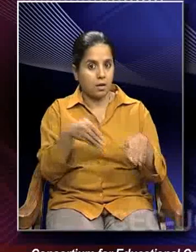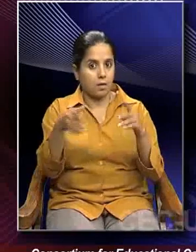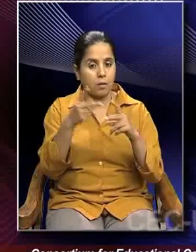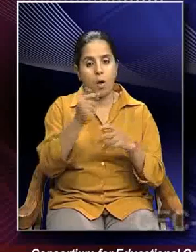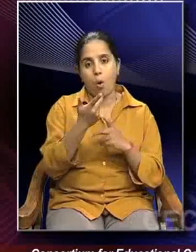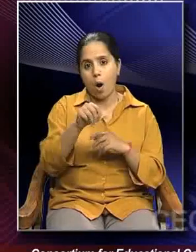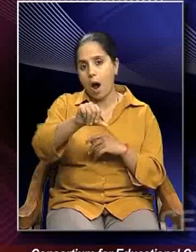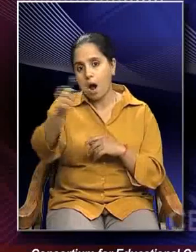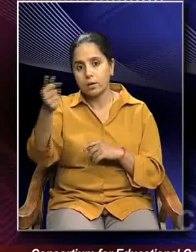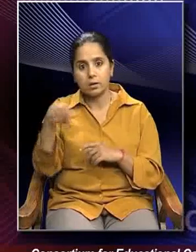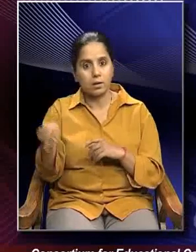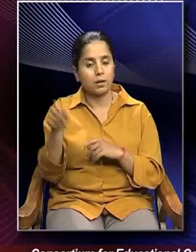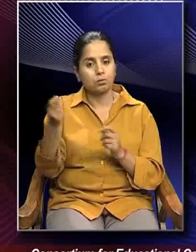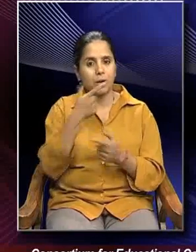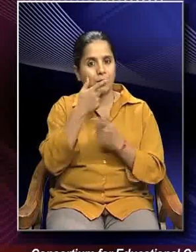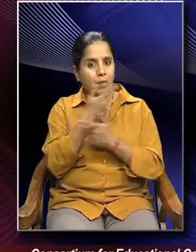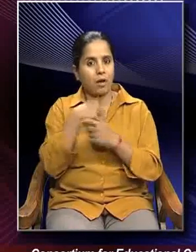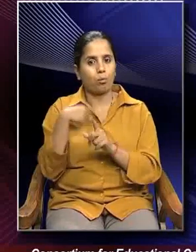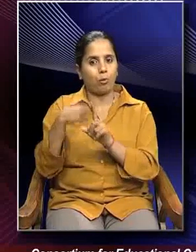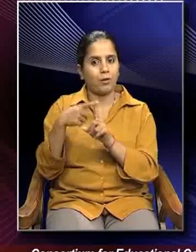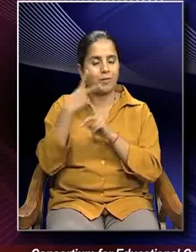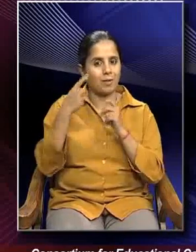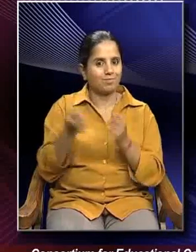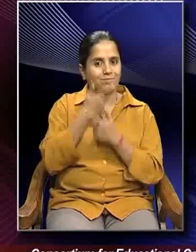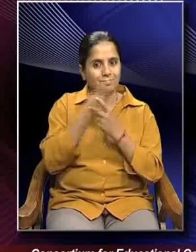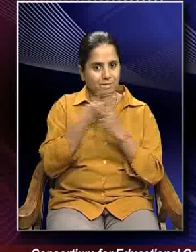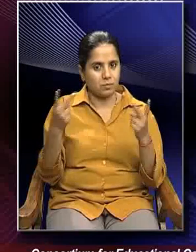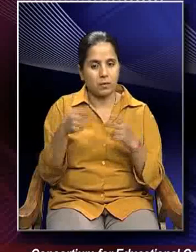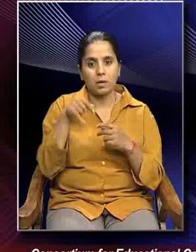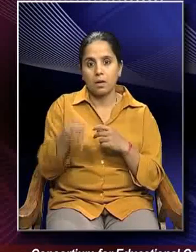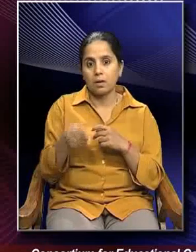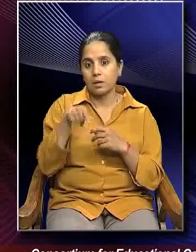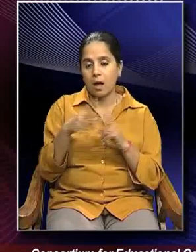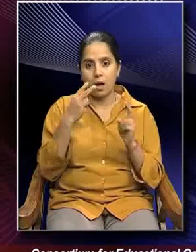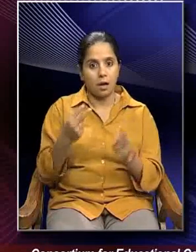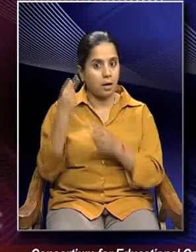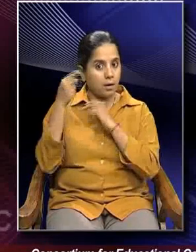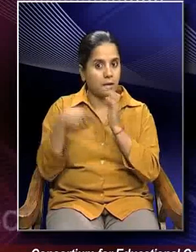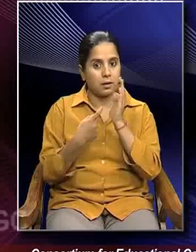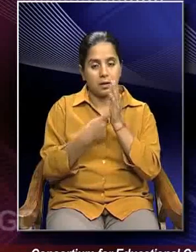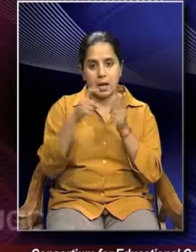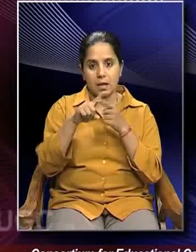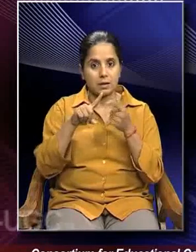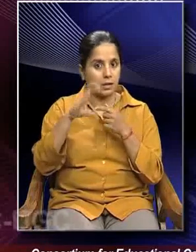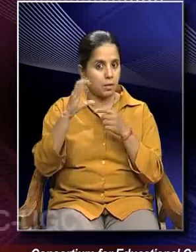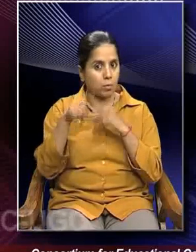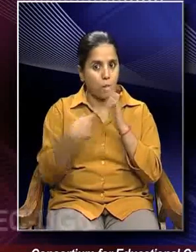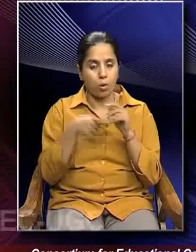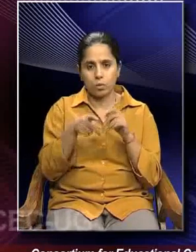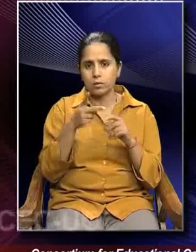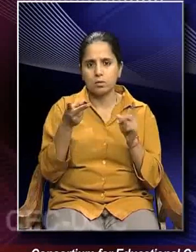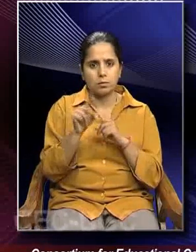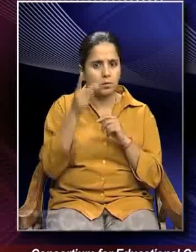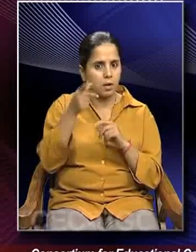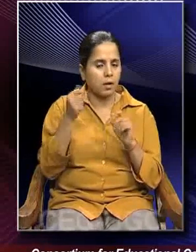other side would be a smile. So it's positive. Now this kind of a reciprocity would be found in relationship